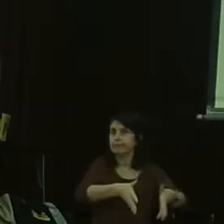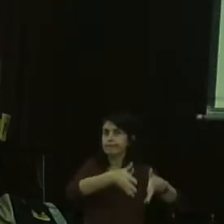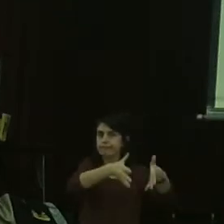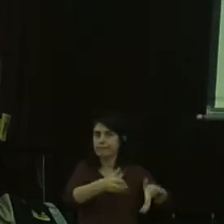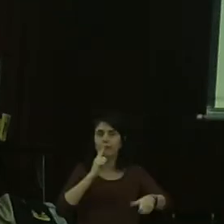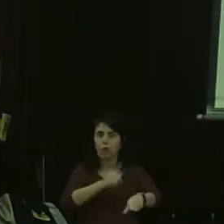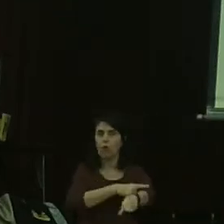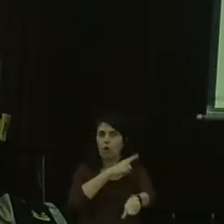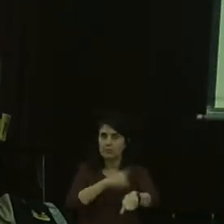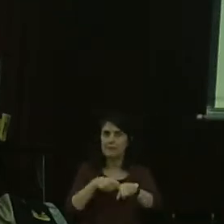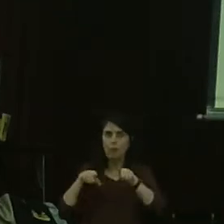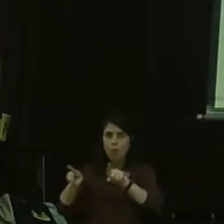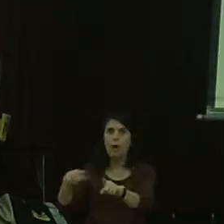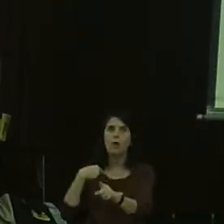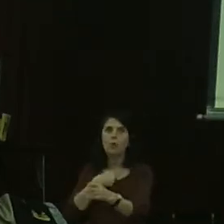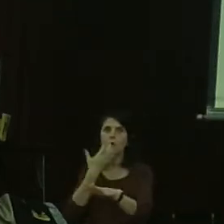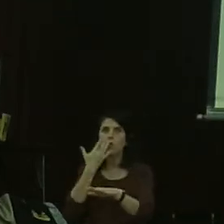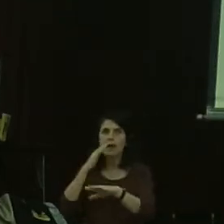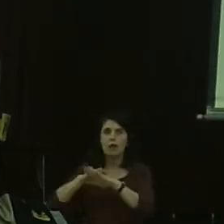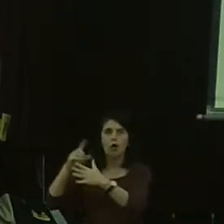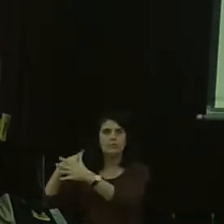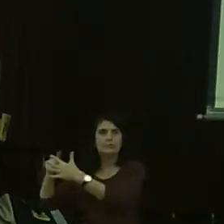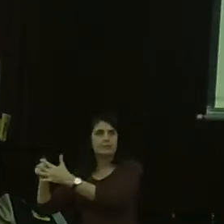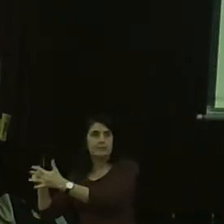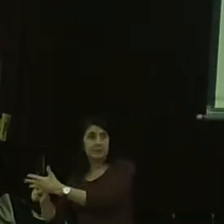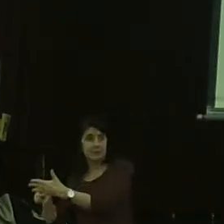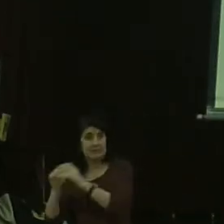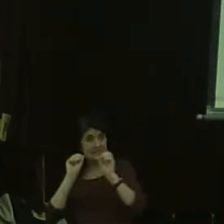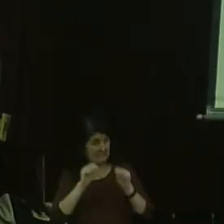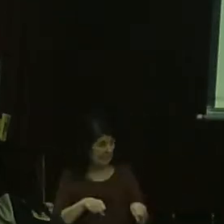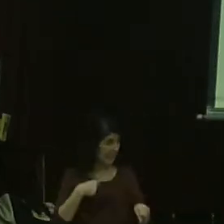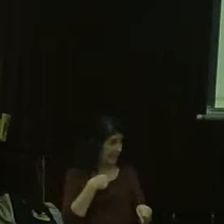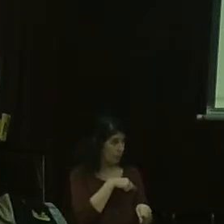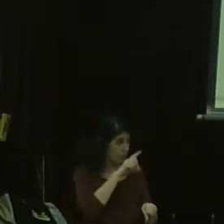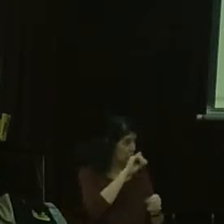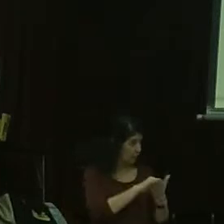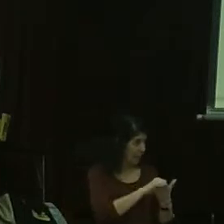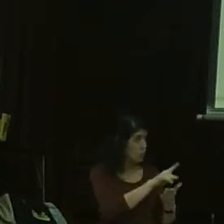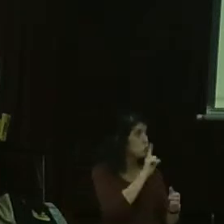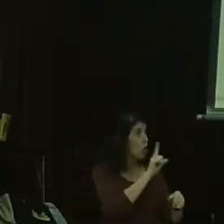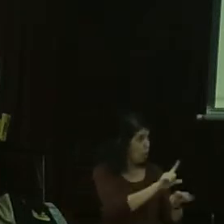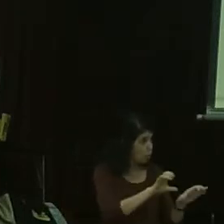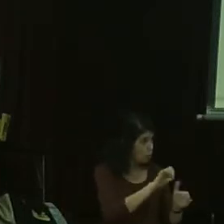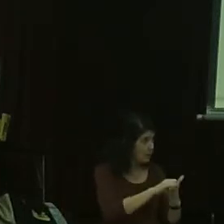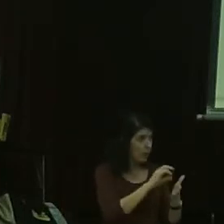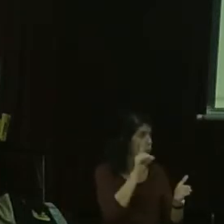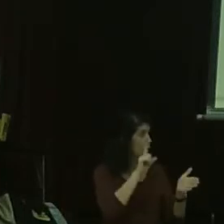of a duration. Is that something that we can do, or we are doing, or we look into?